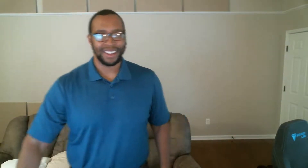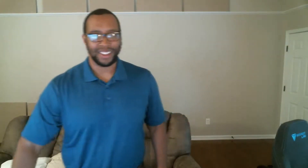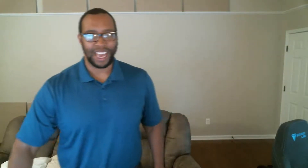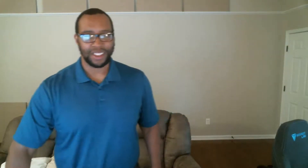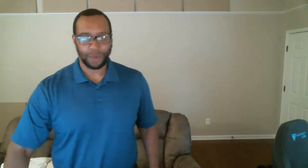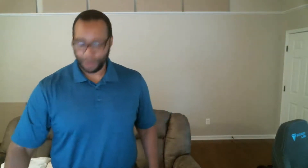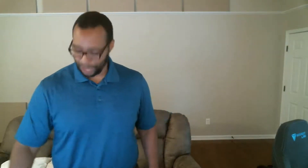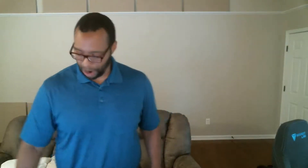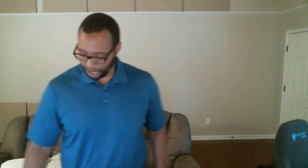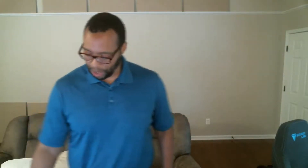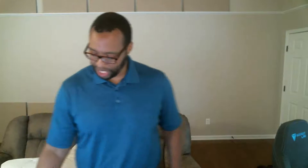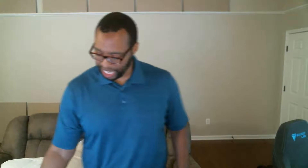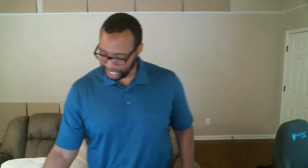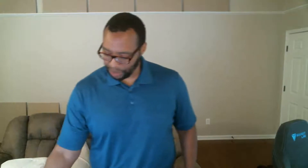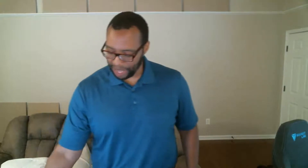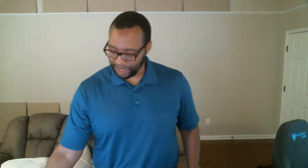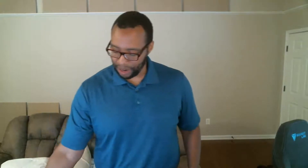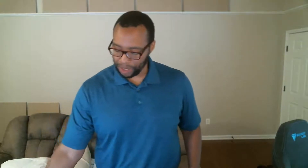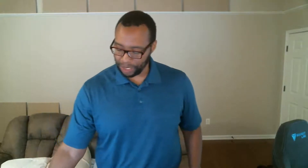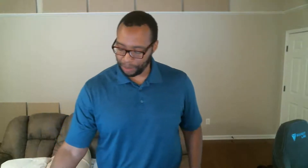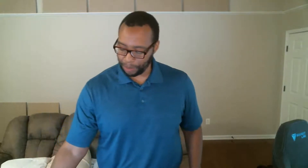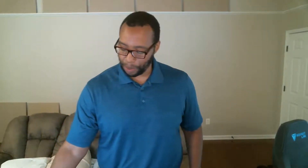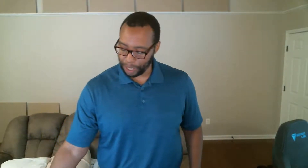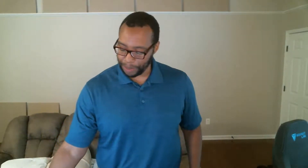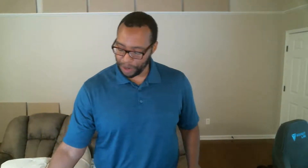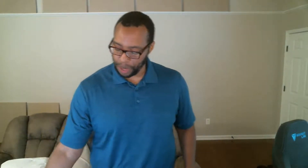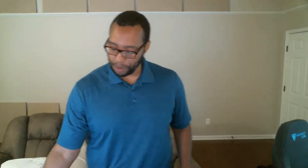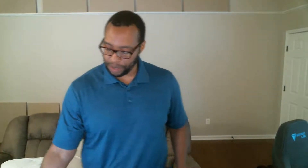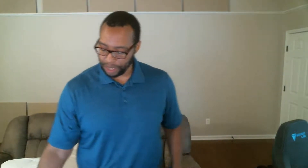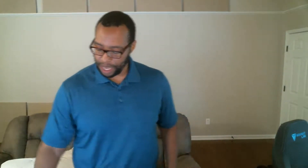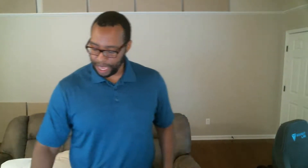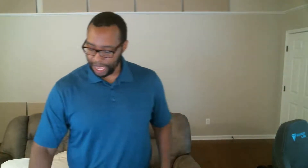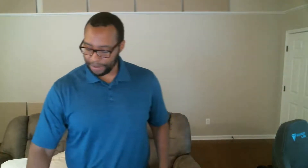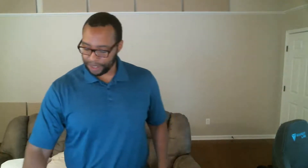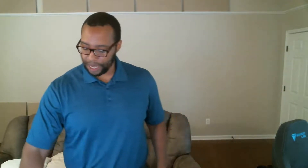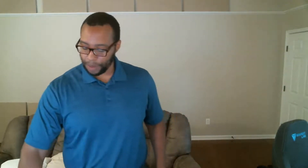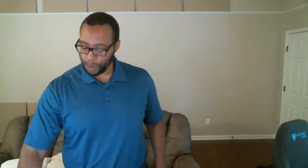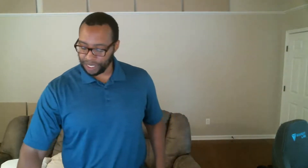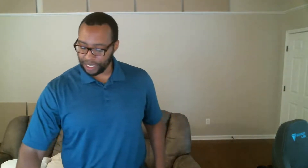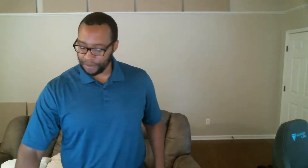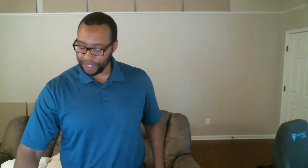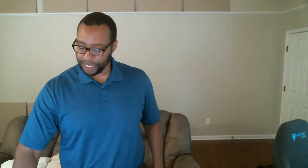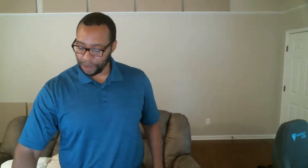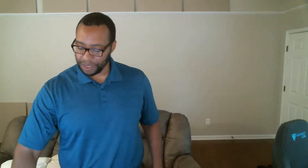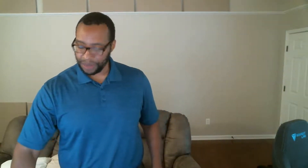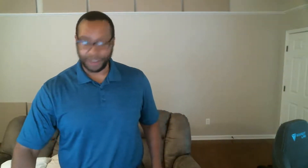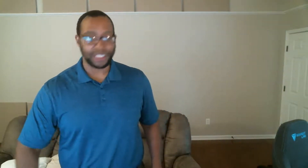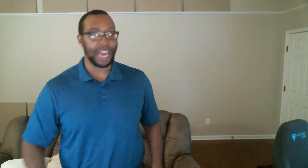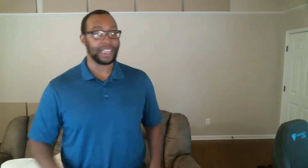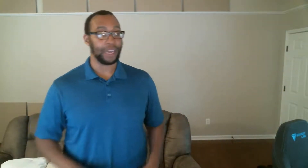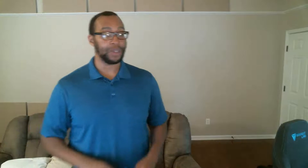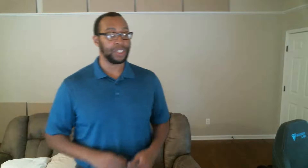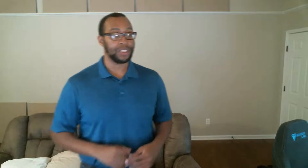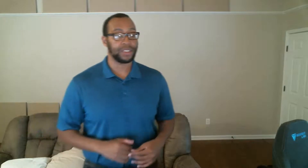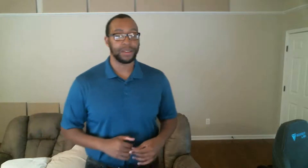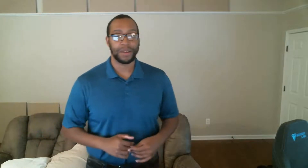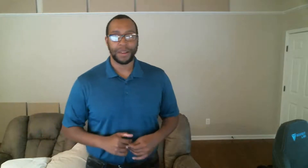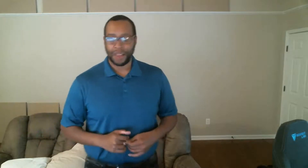yeah, I threw a hard question at you right there. I want you to pull up your notes and tell me what's the difference in those different sign languages. All